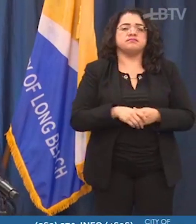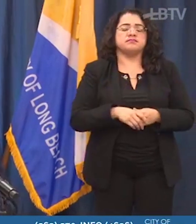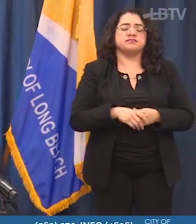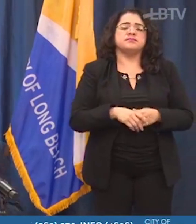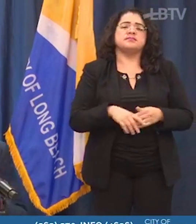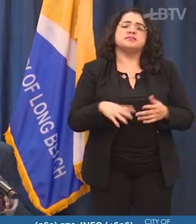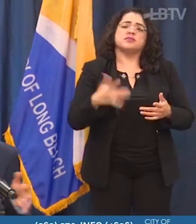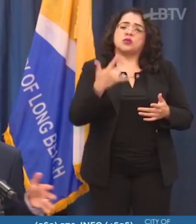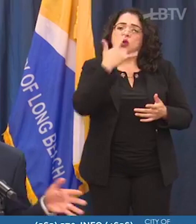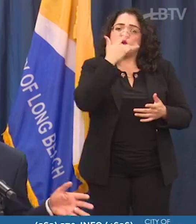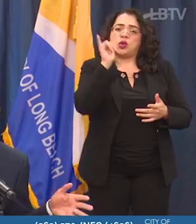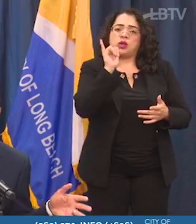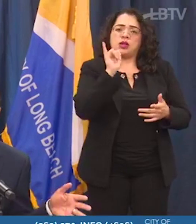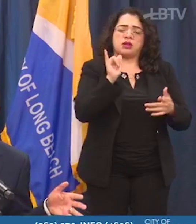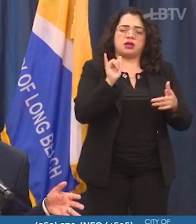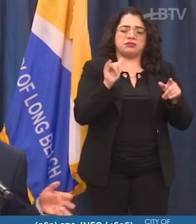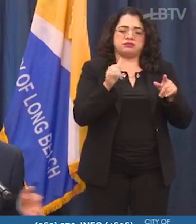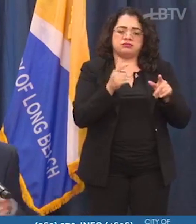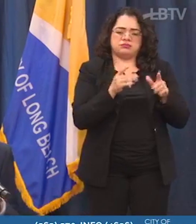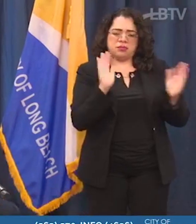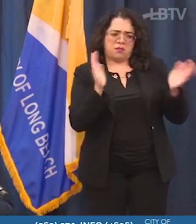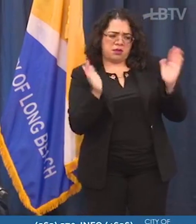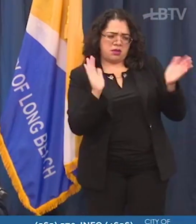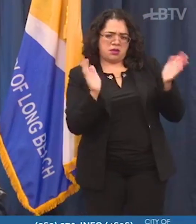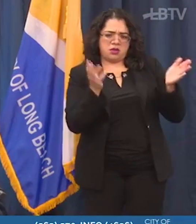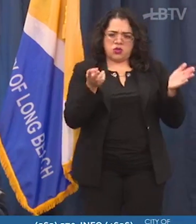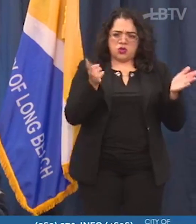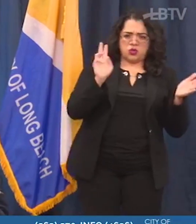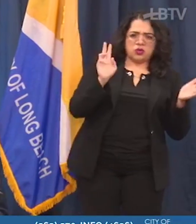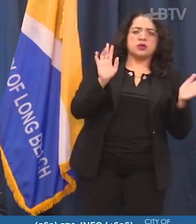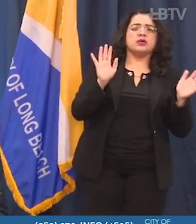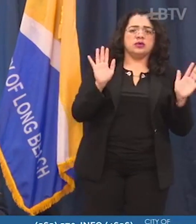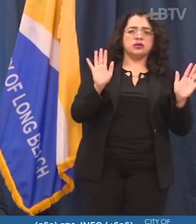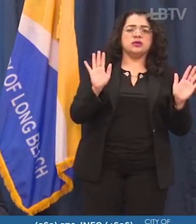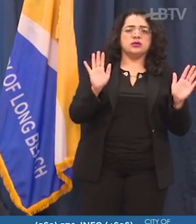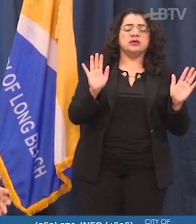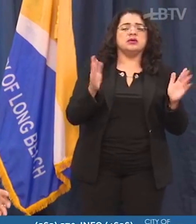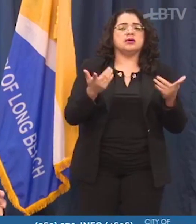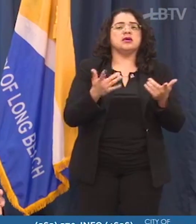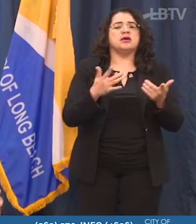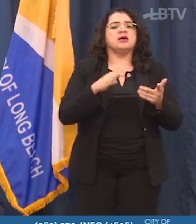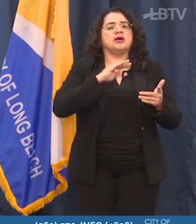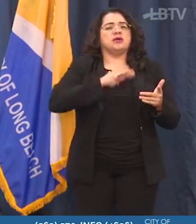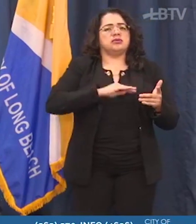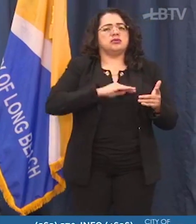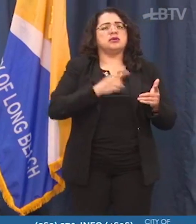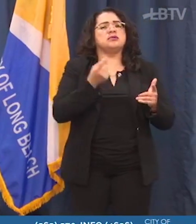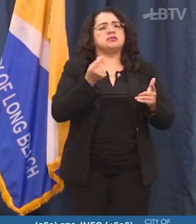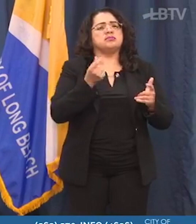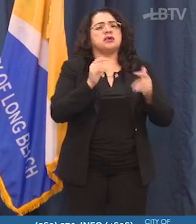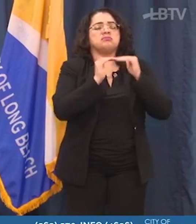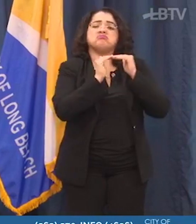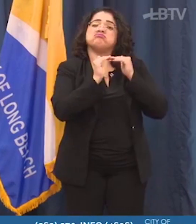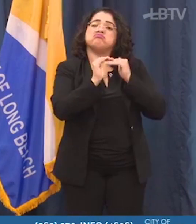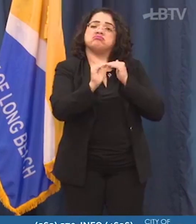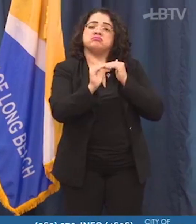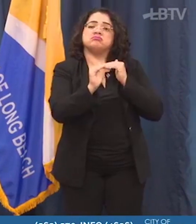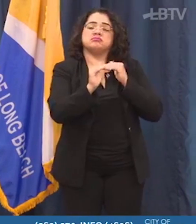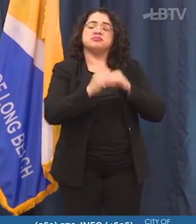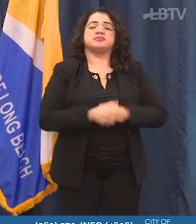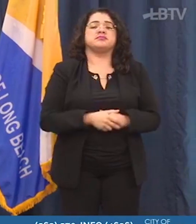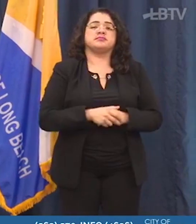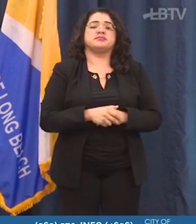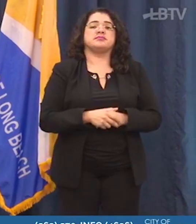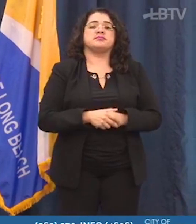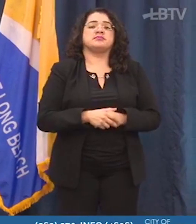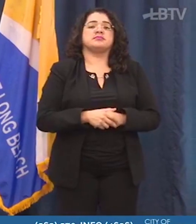comparatively to where we were 2 weeks ago, is generally pretty steady. And so what we have